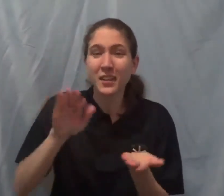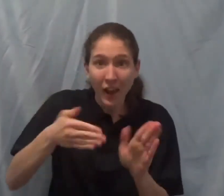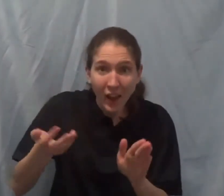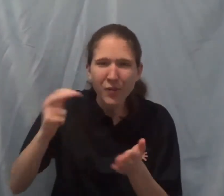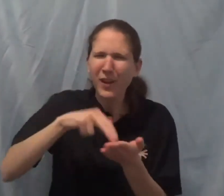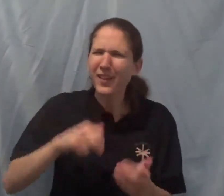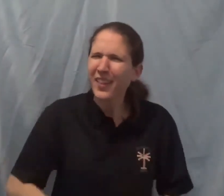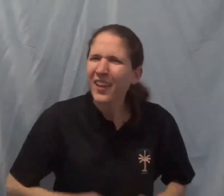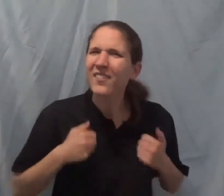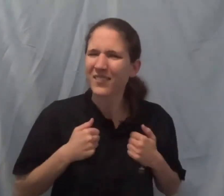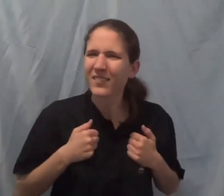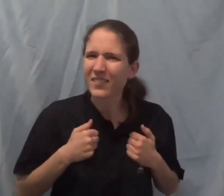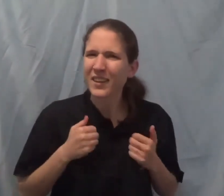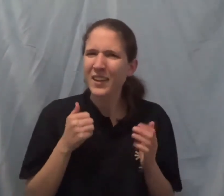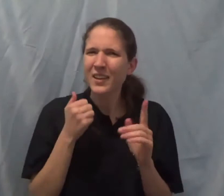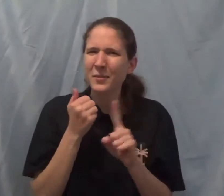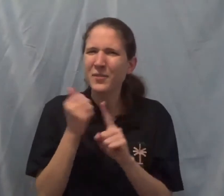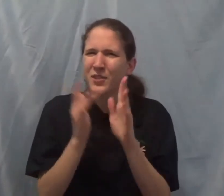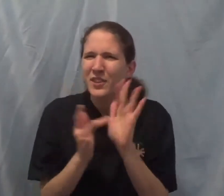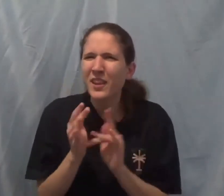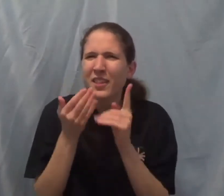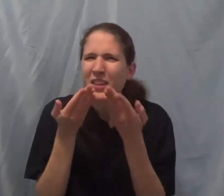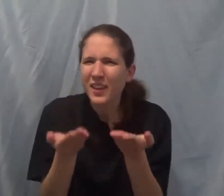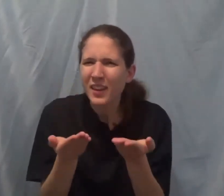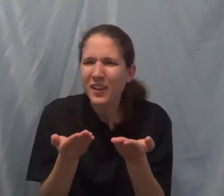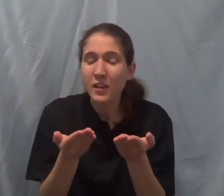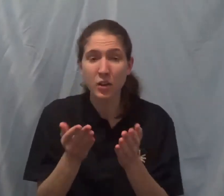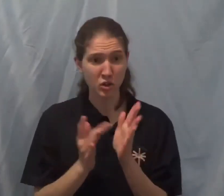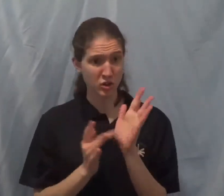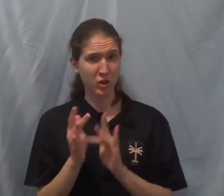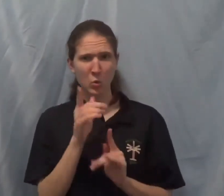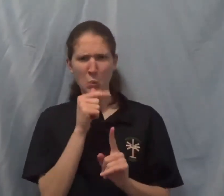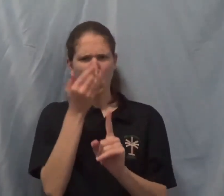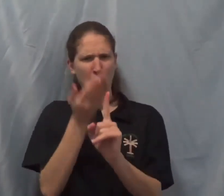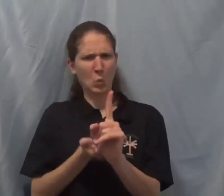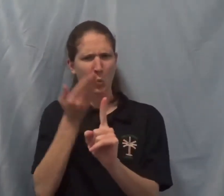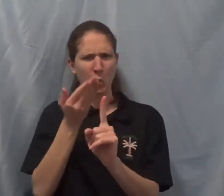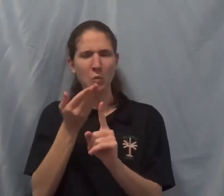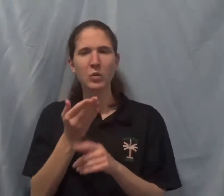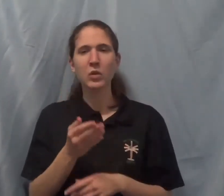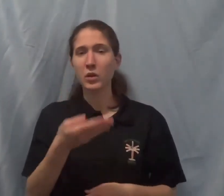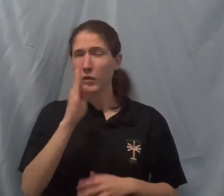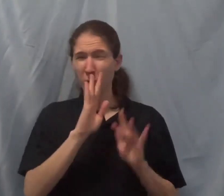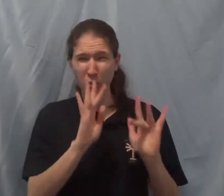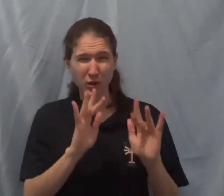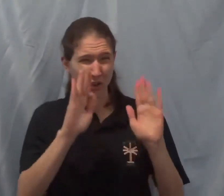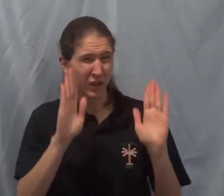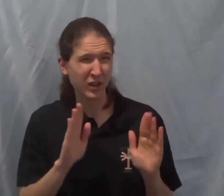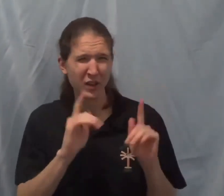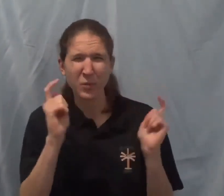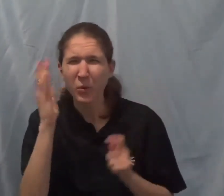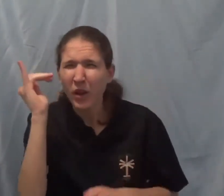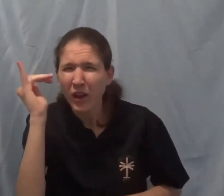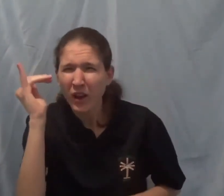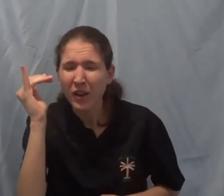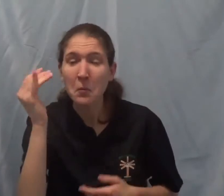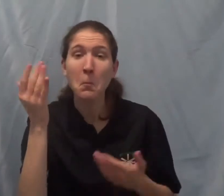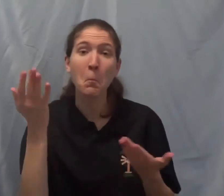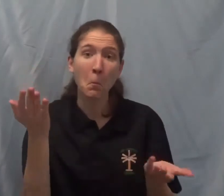Mercy Sunday? This devotion to the mercy of Jesus has been always the case. St. Thomas Aquinas